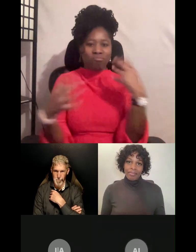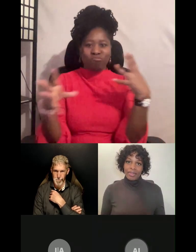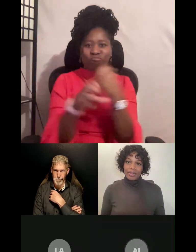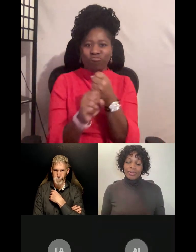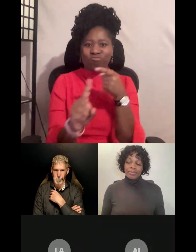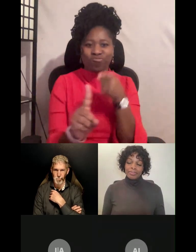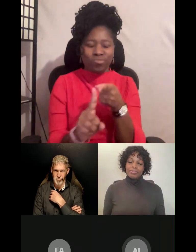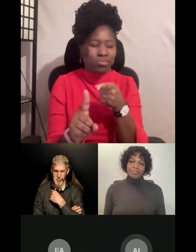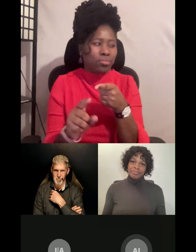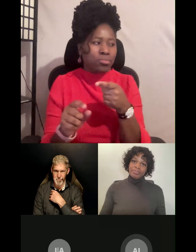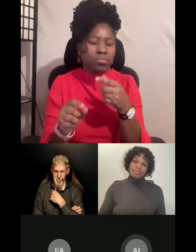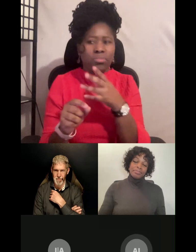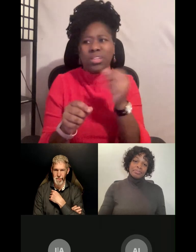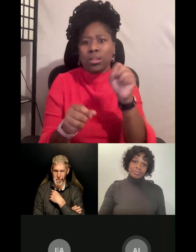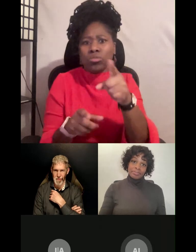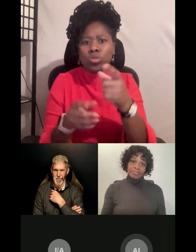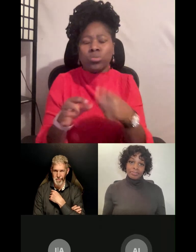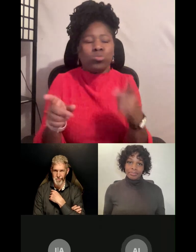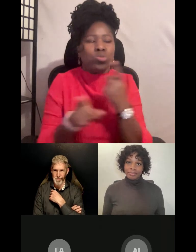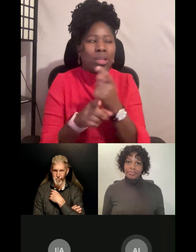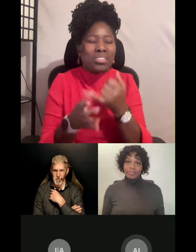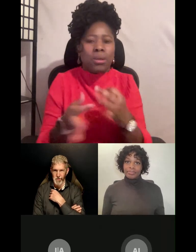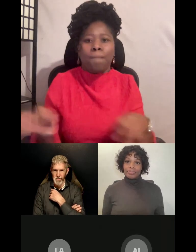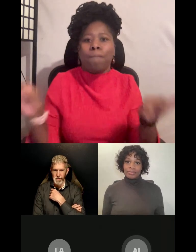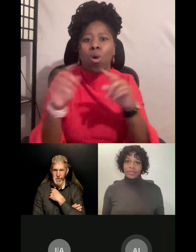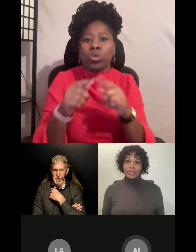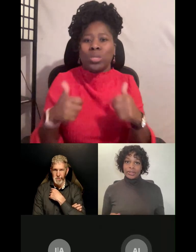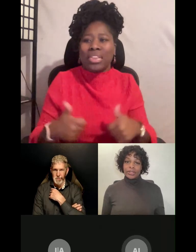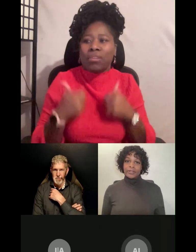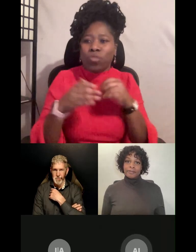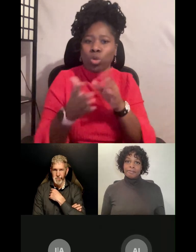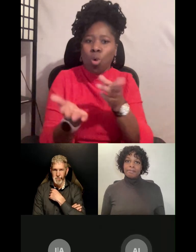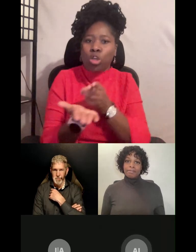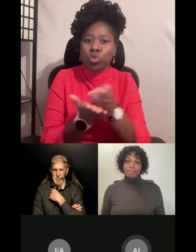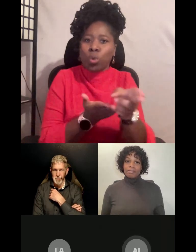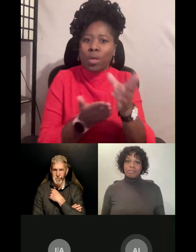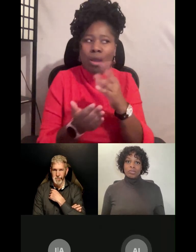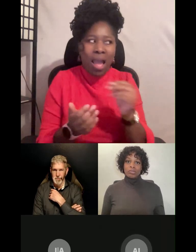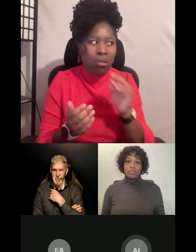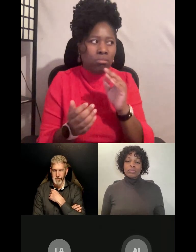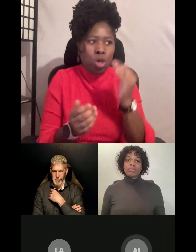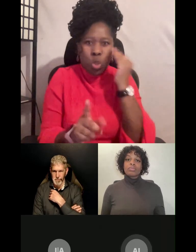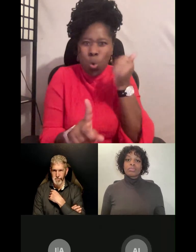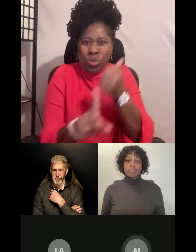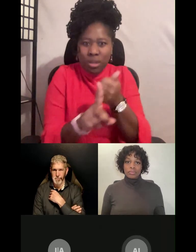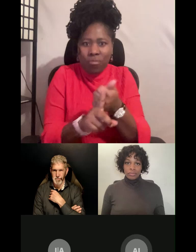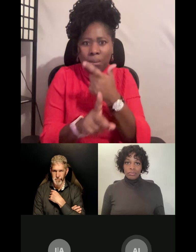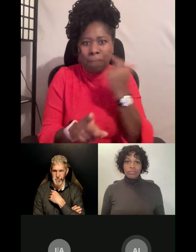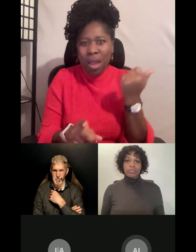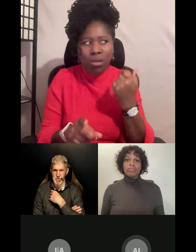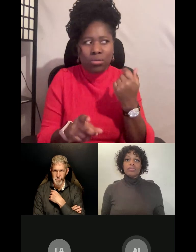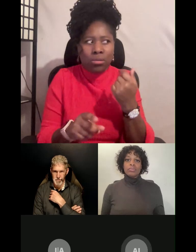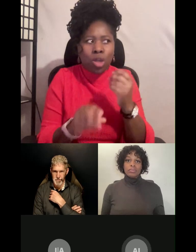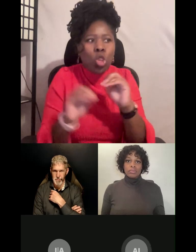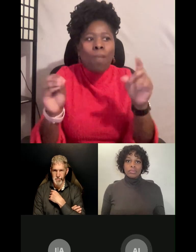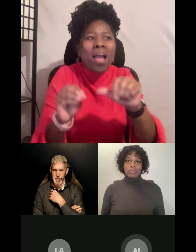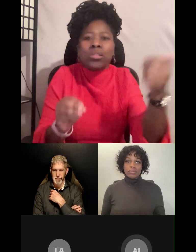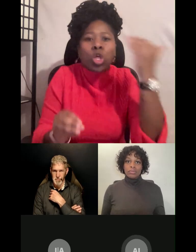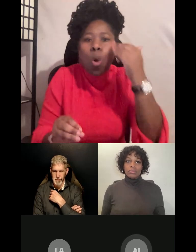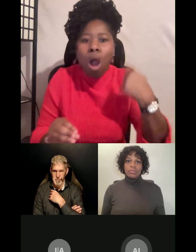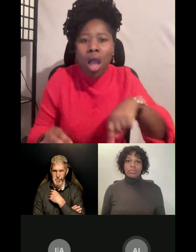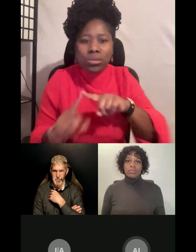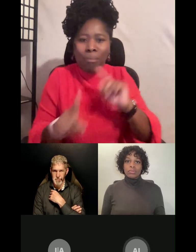That was a word. So that was beautifully summarized. And also, you're right. It's so important to live your